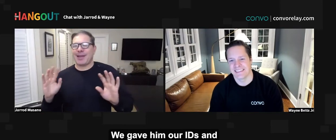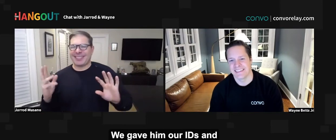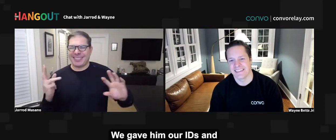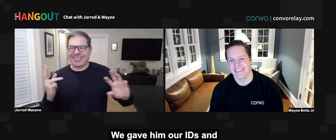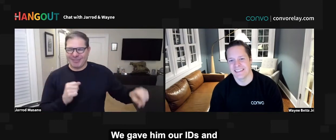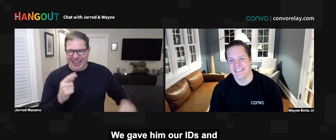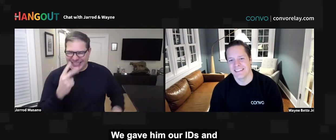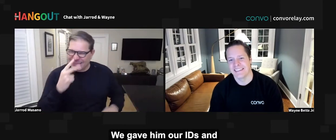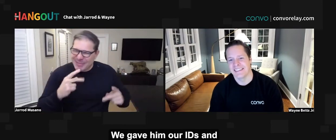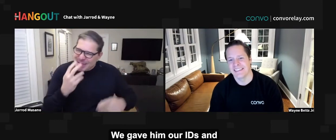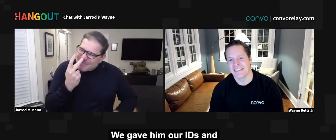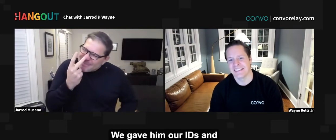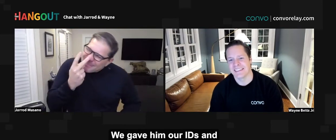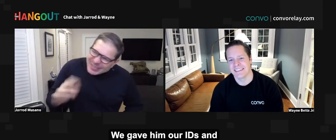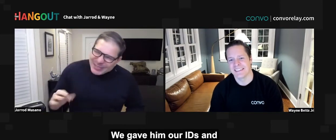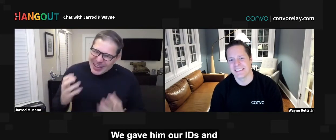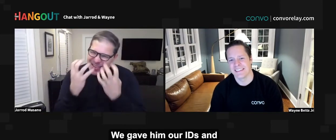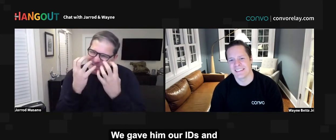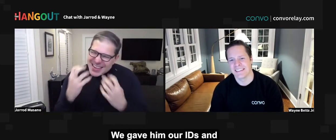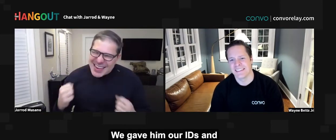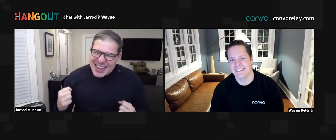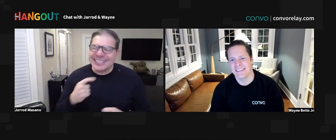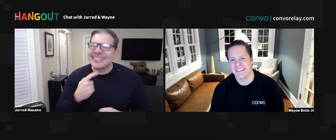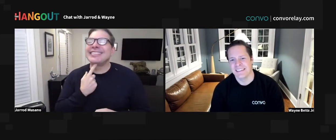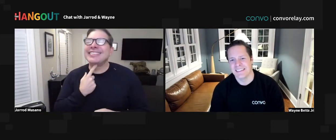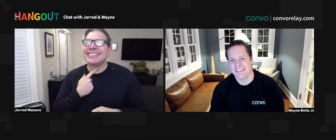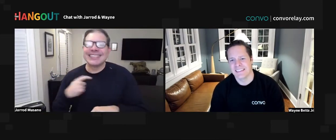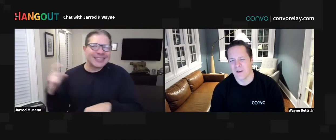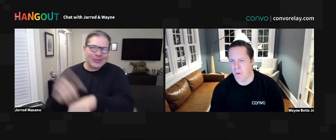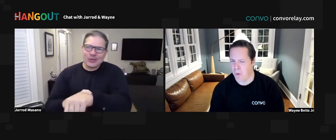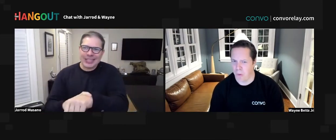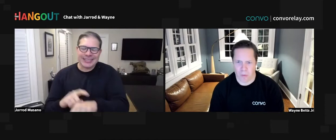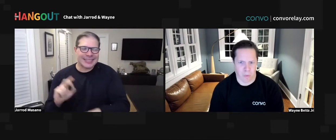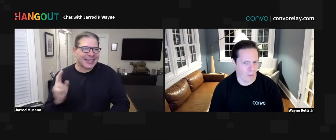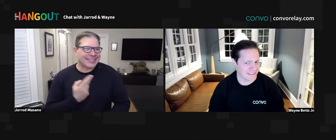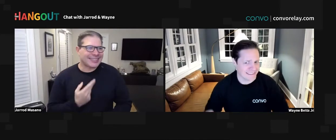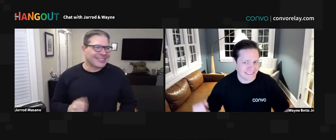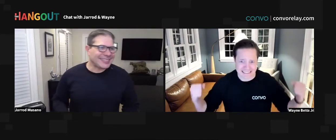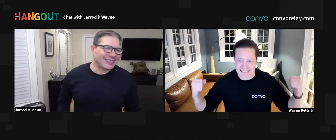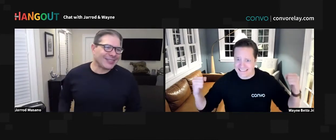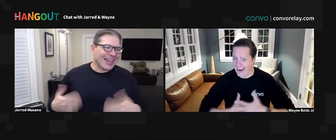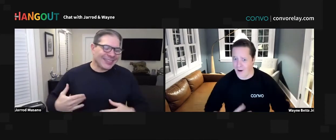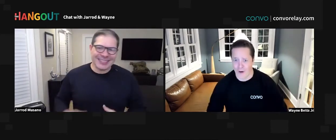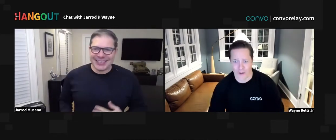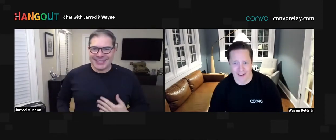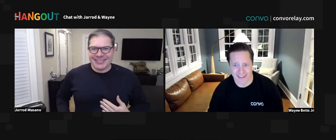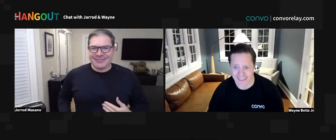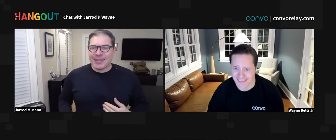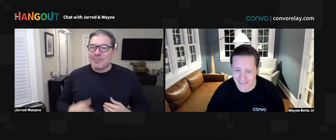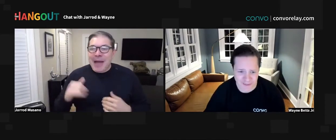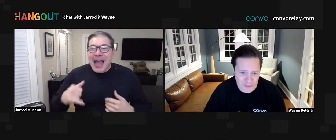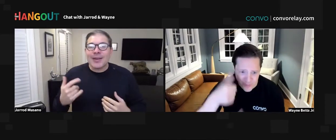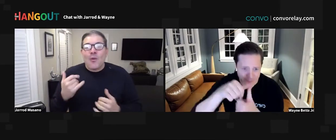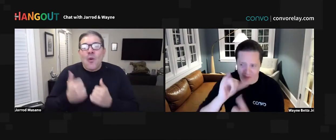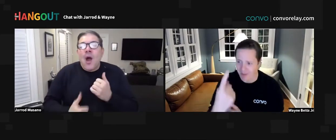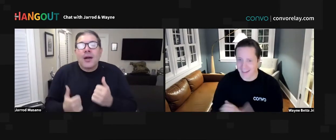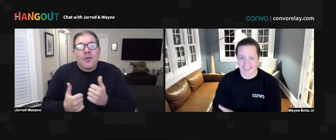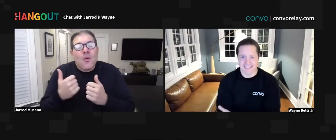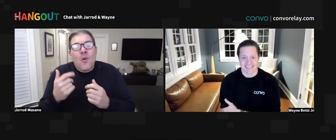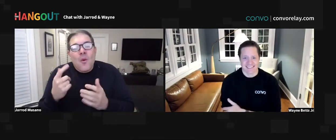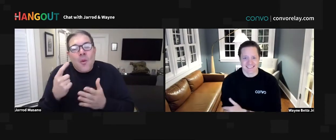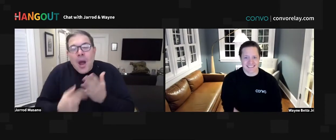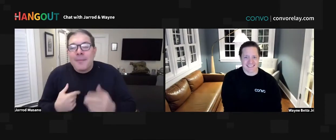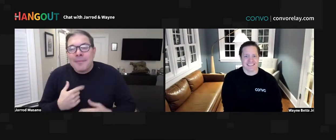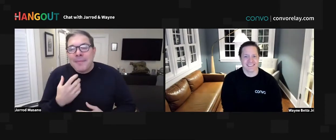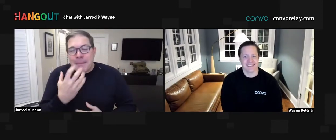we gave him our IDs and all that, and all was cool. But the people were so pissed. They wanted to arrest us. They wanted something to